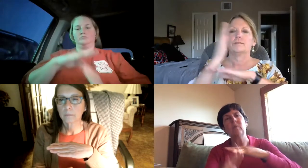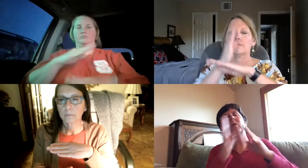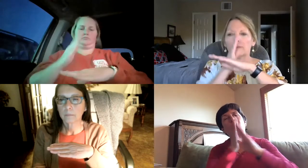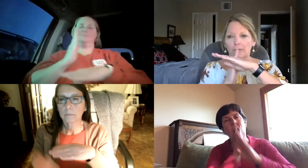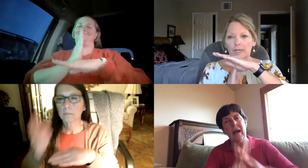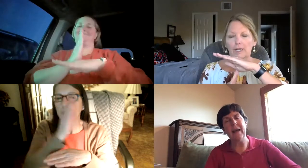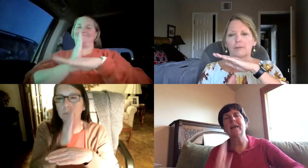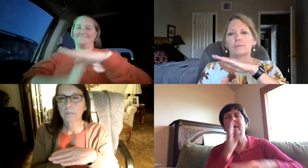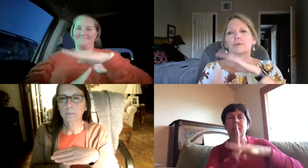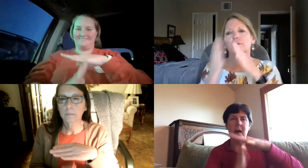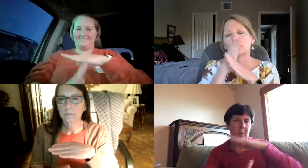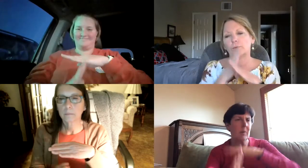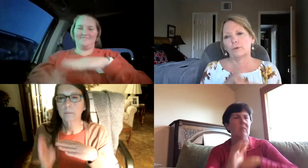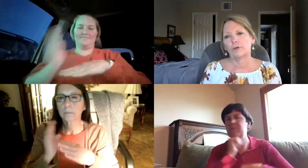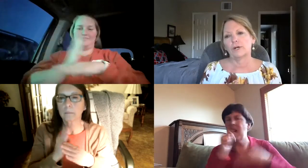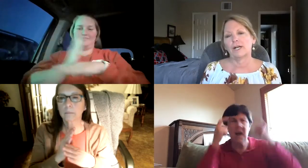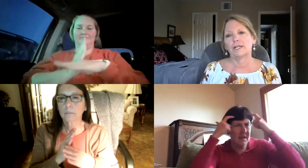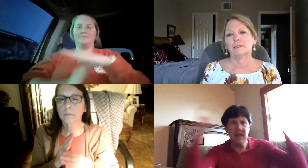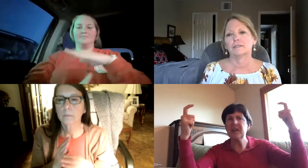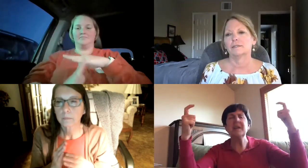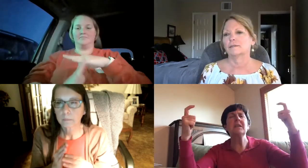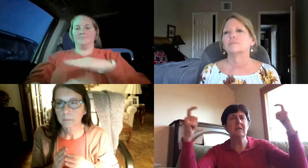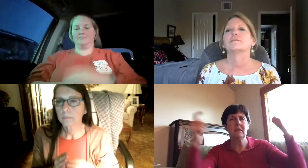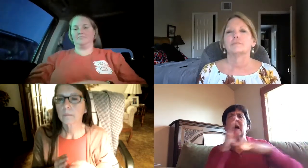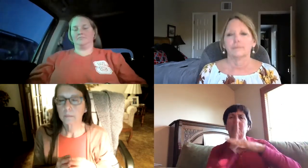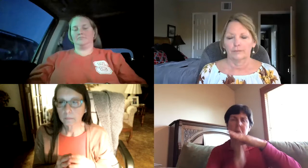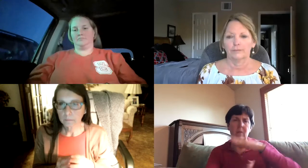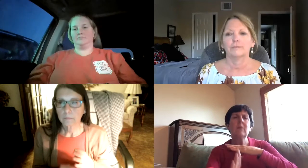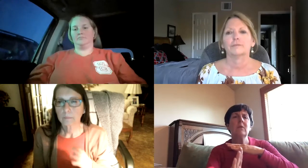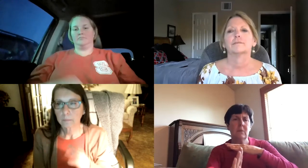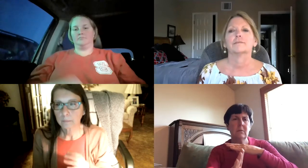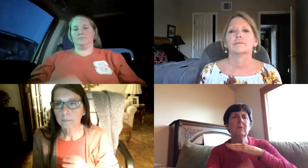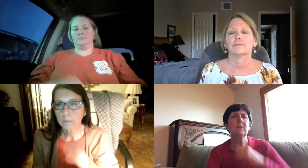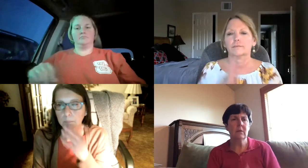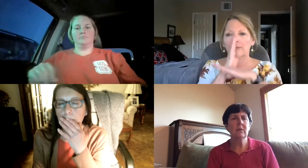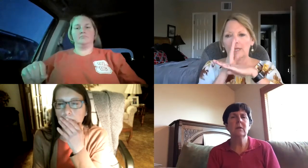Humble, quiet, humble, not arrogant.